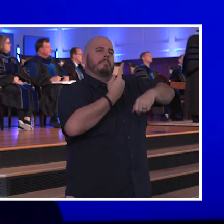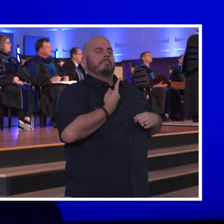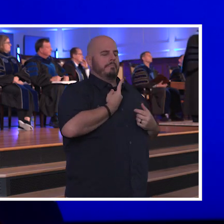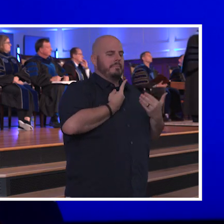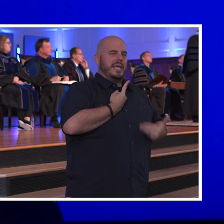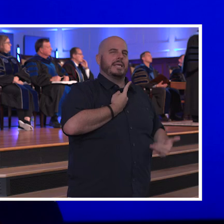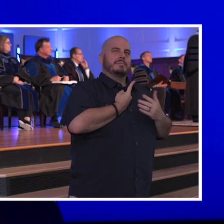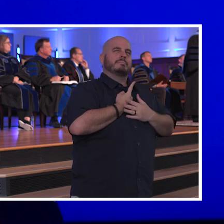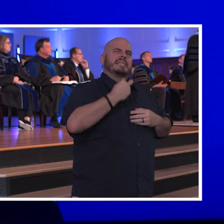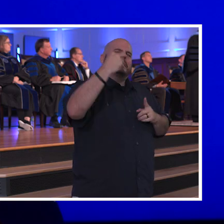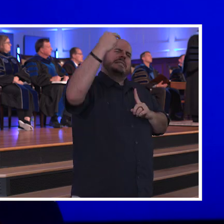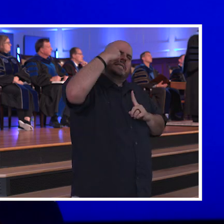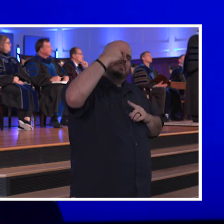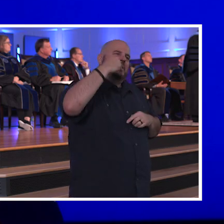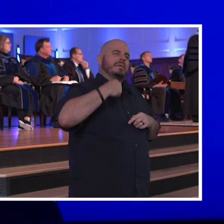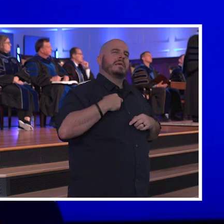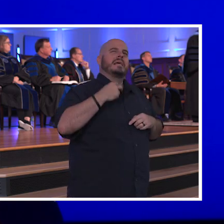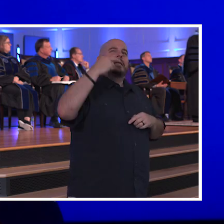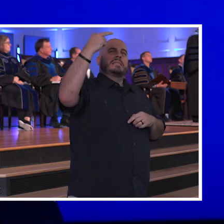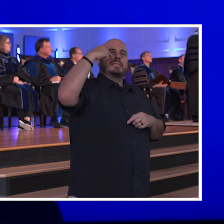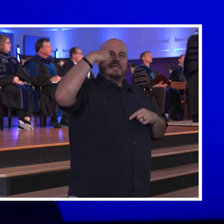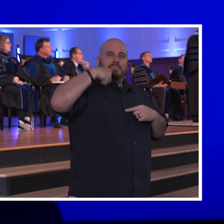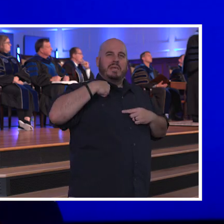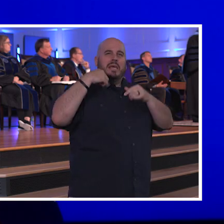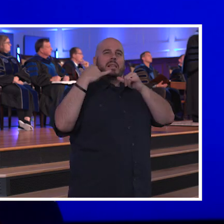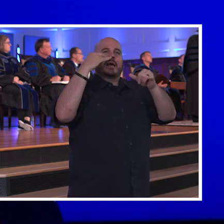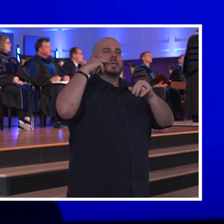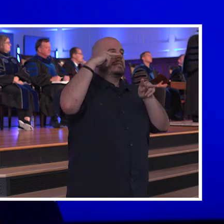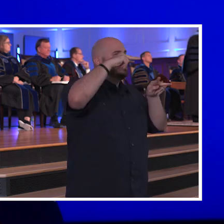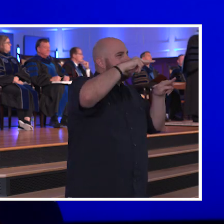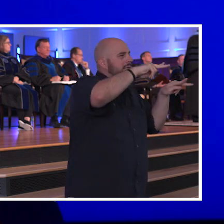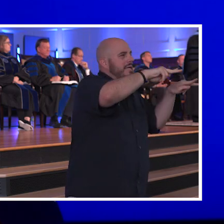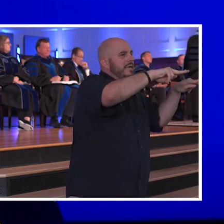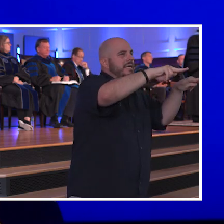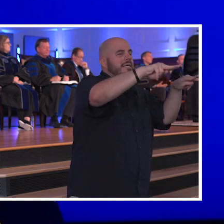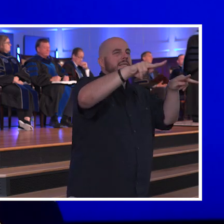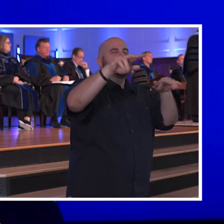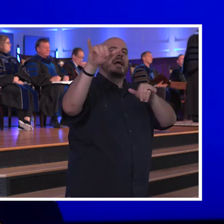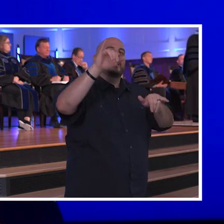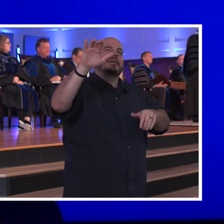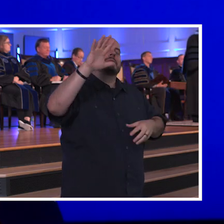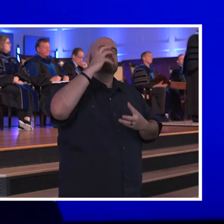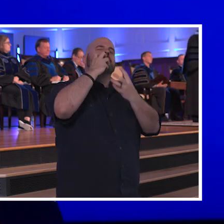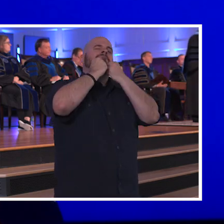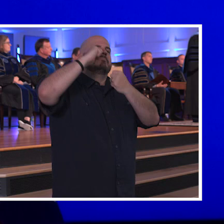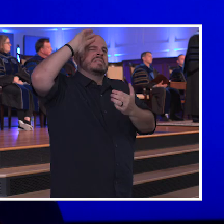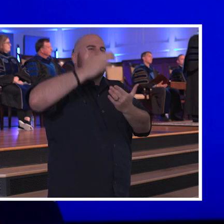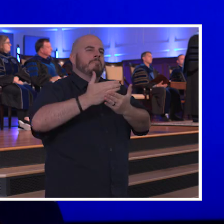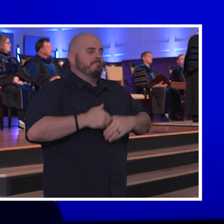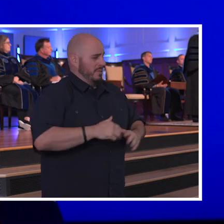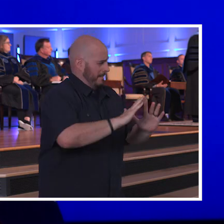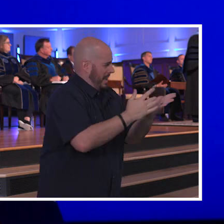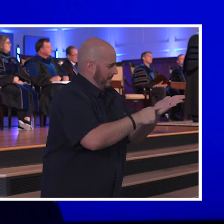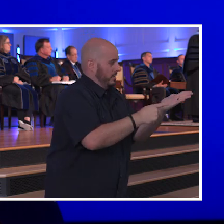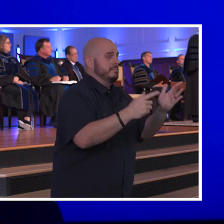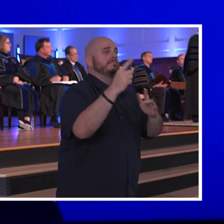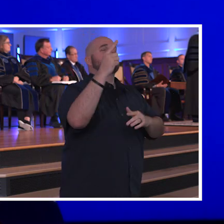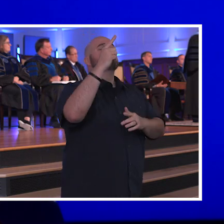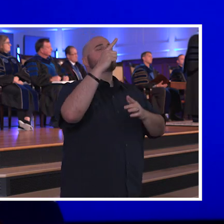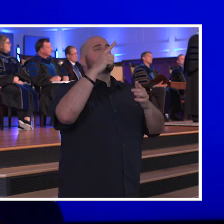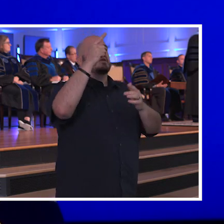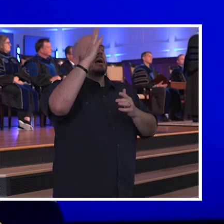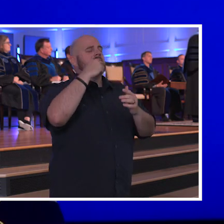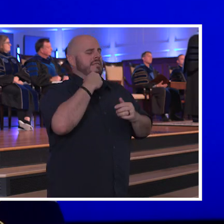us like He sees His beloved Son. In the Bible, God says of Jesus, "You are my beloved Son, and with